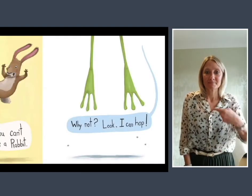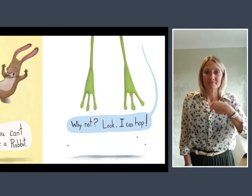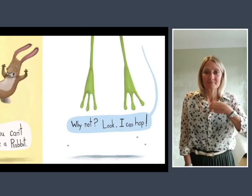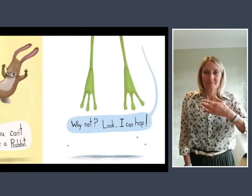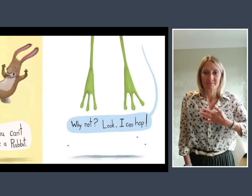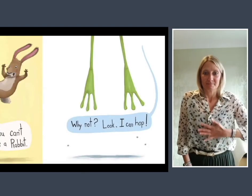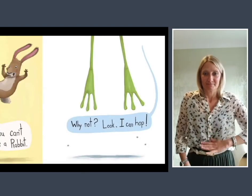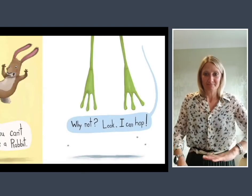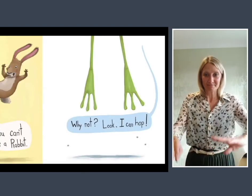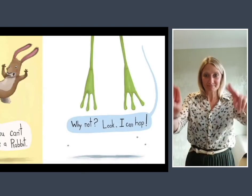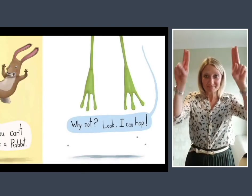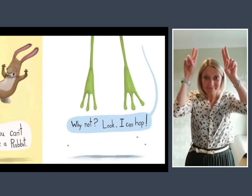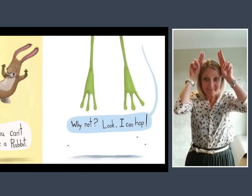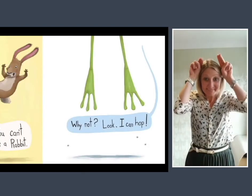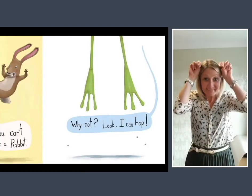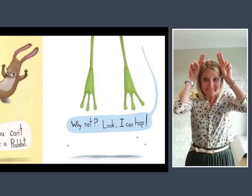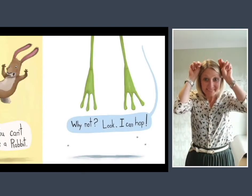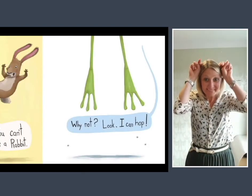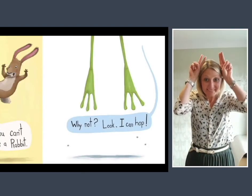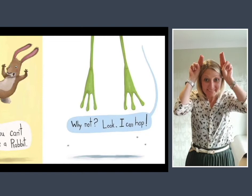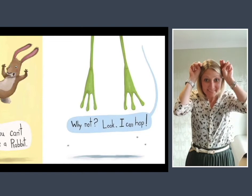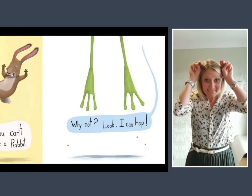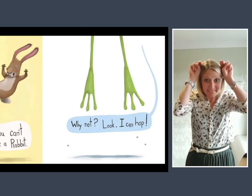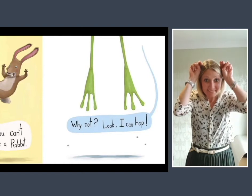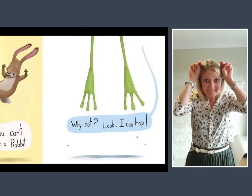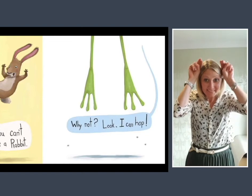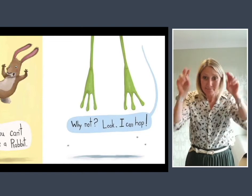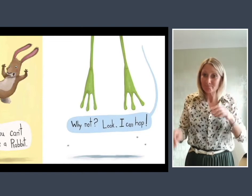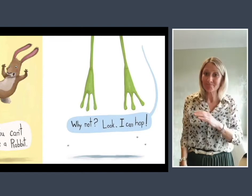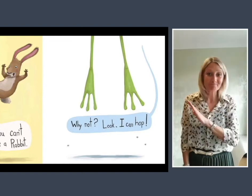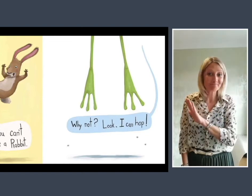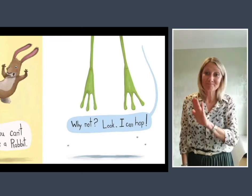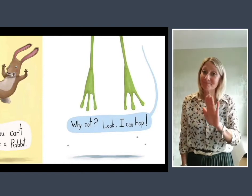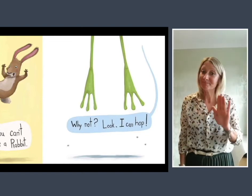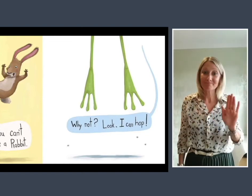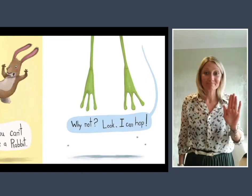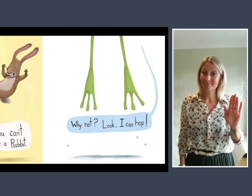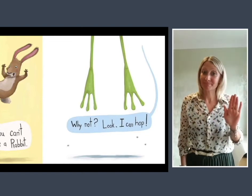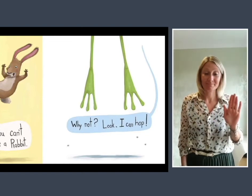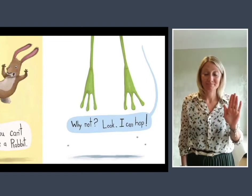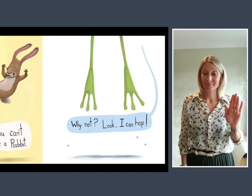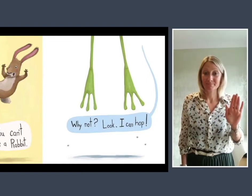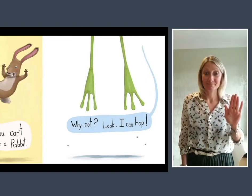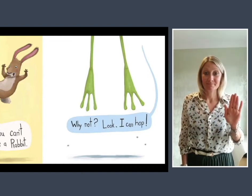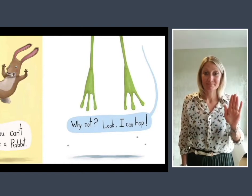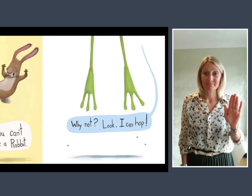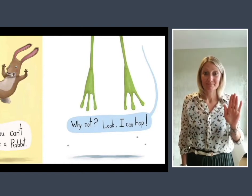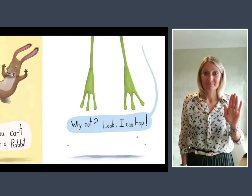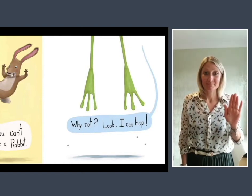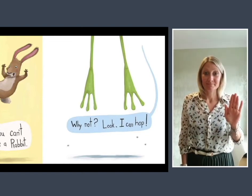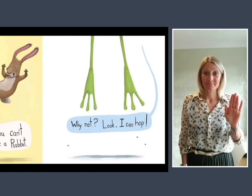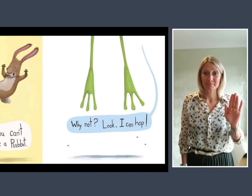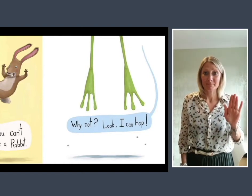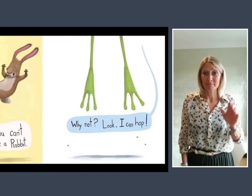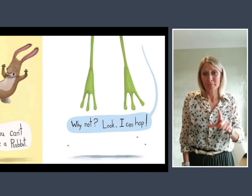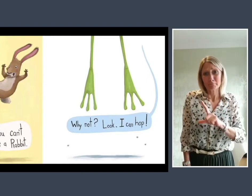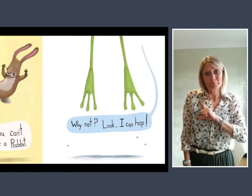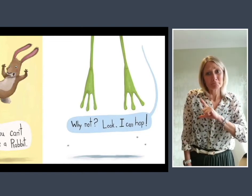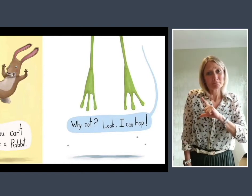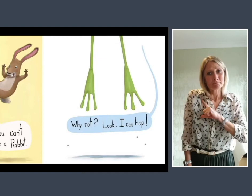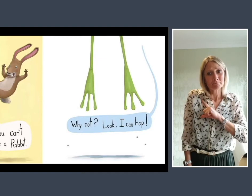I want to be a rabbit. You can't be a rabbit. Why